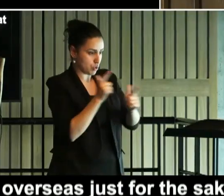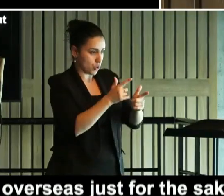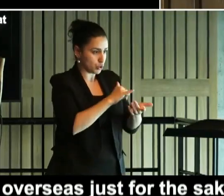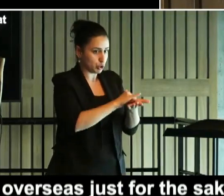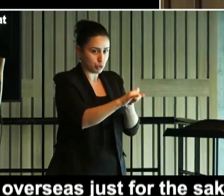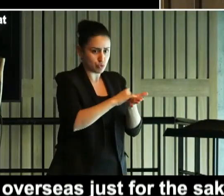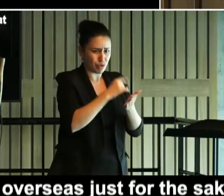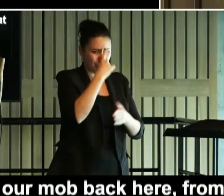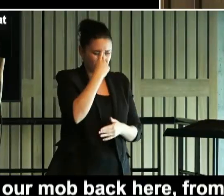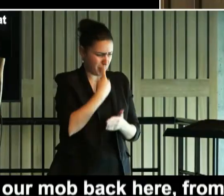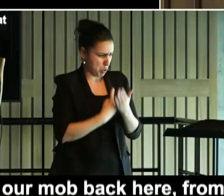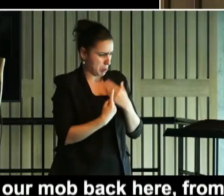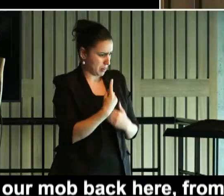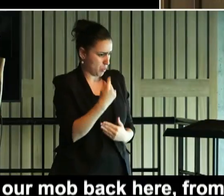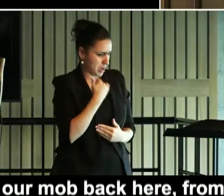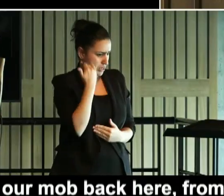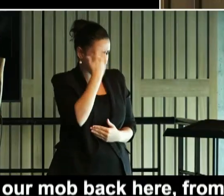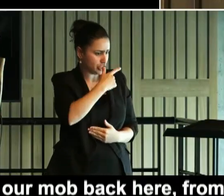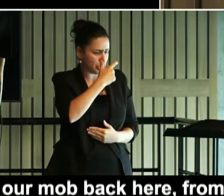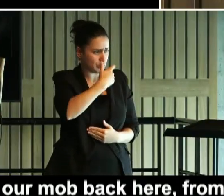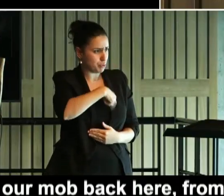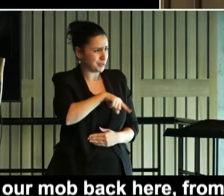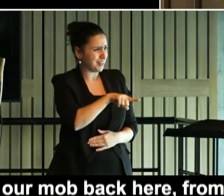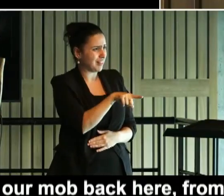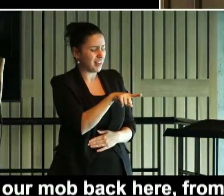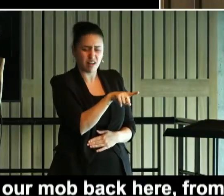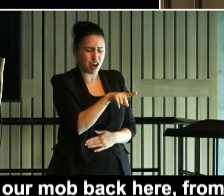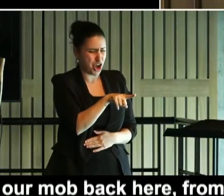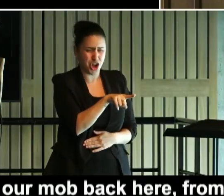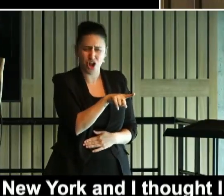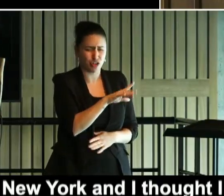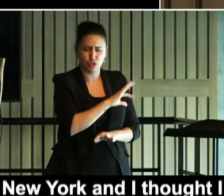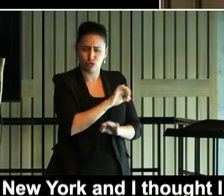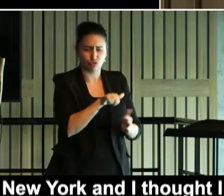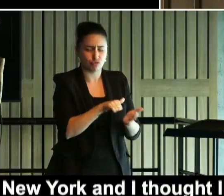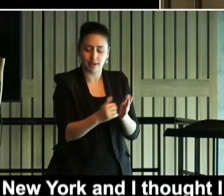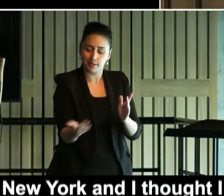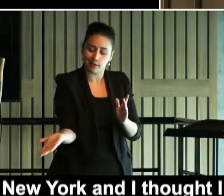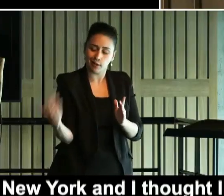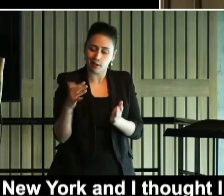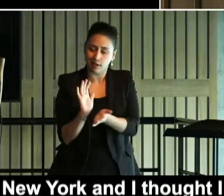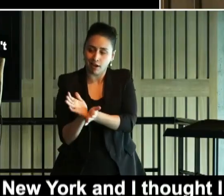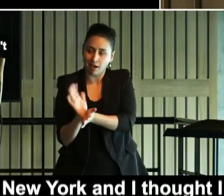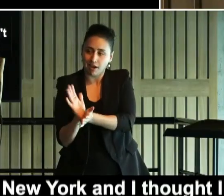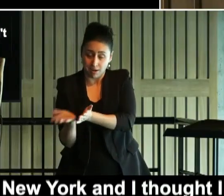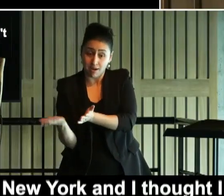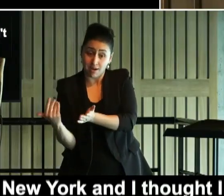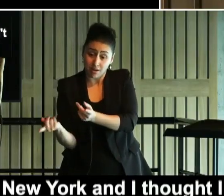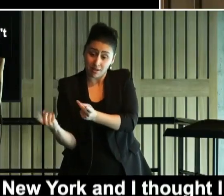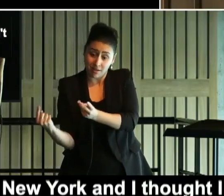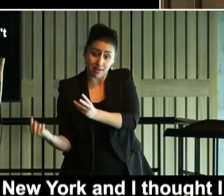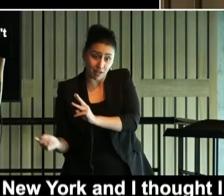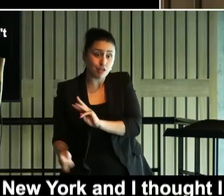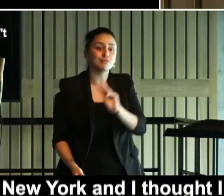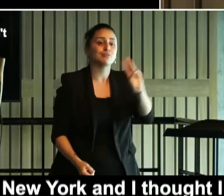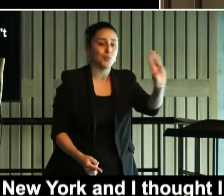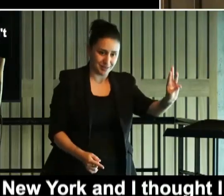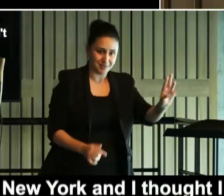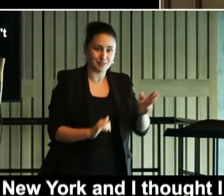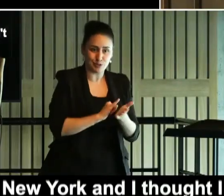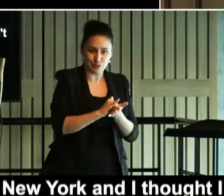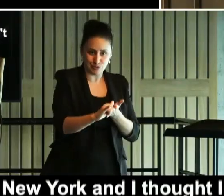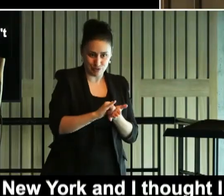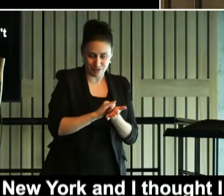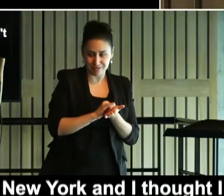person speaking there. That's not right, and I don't want to do it. But we managed to beg, borrow and steal and get a couple more artists to go with us,